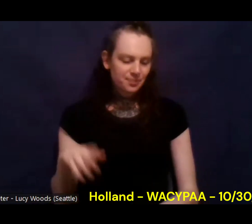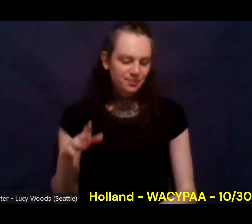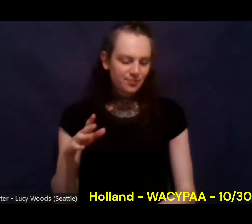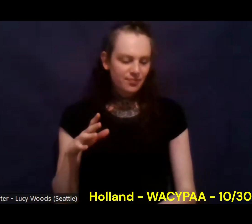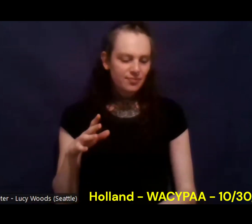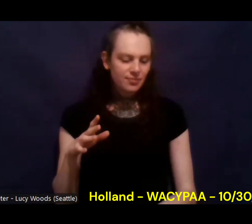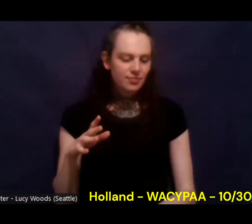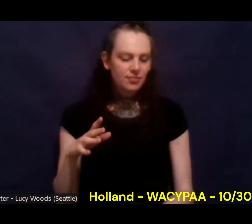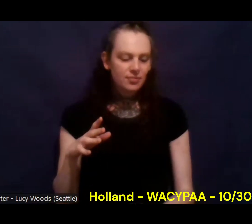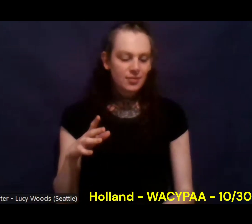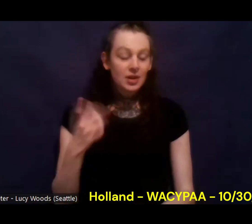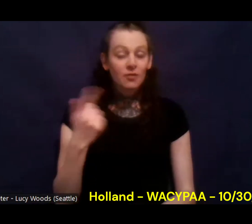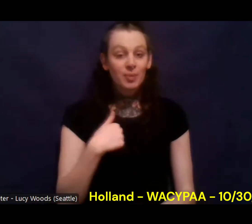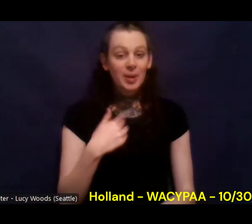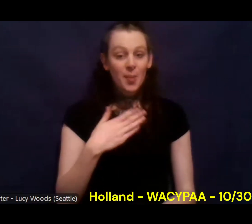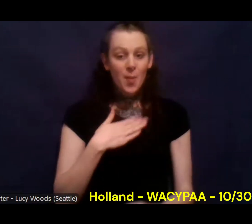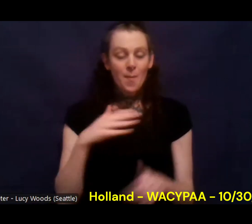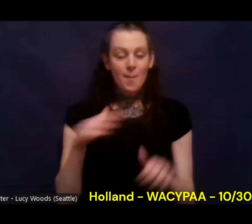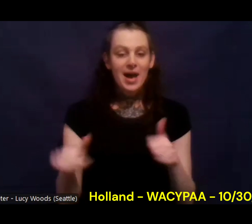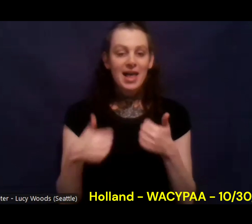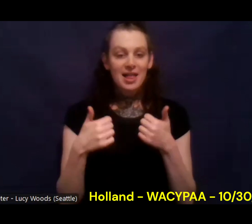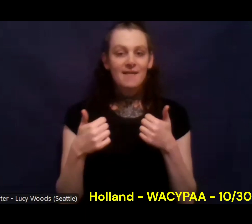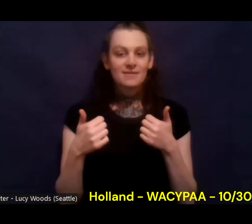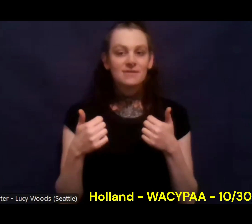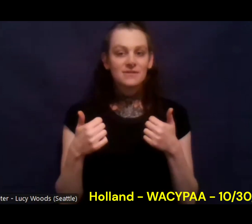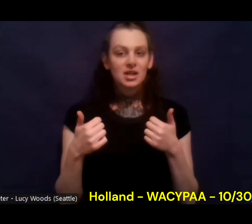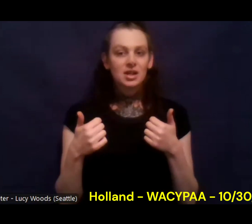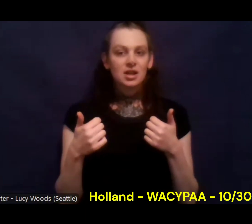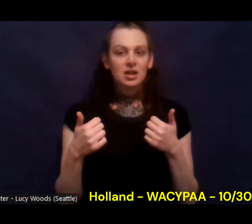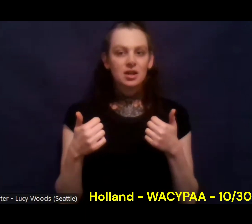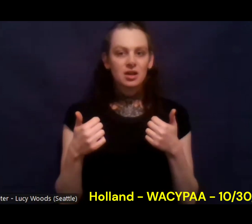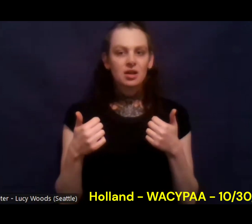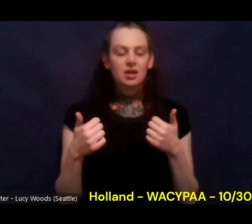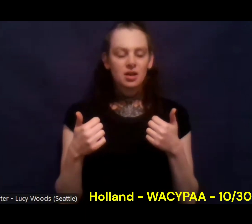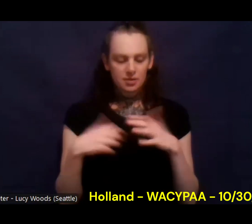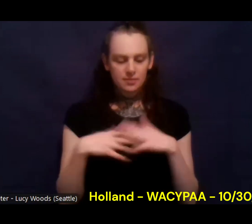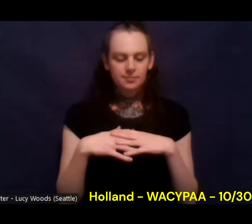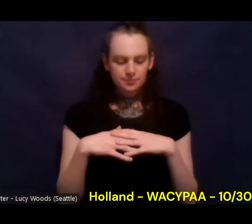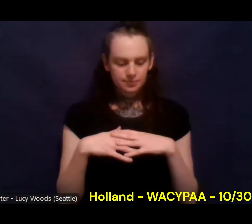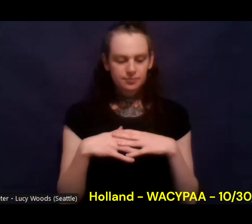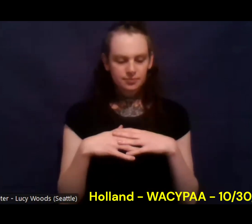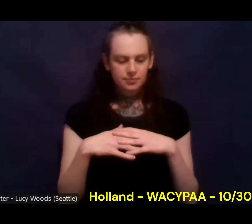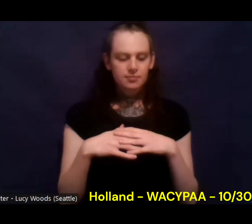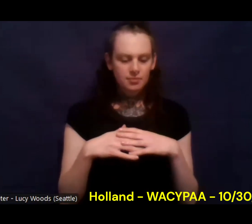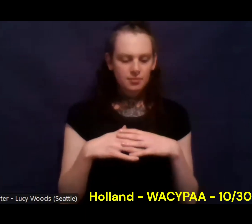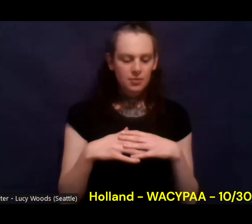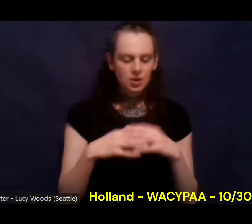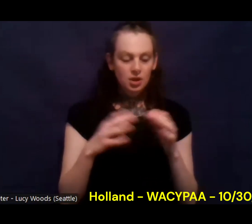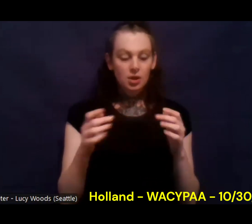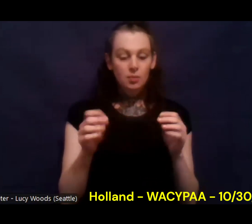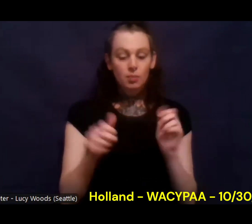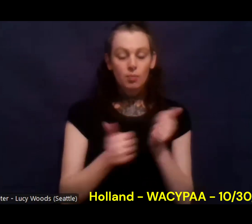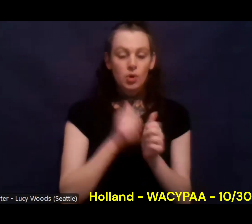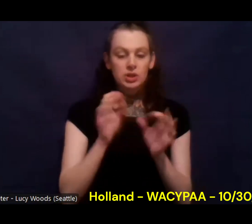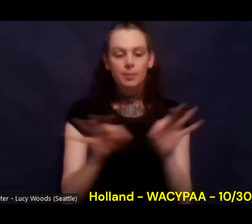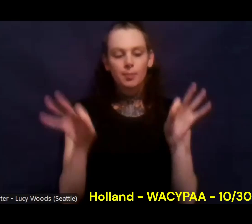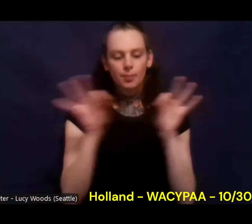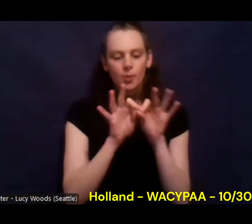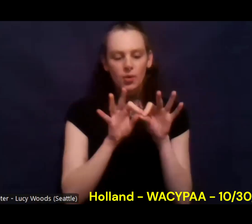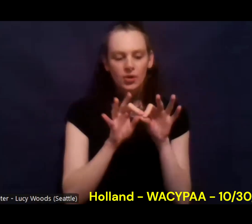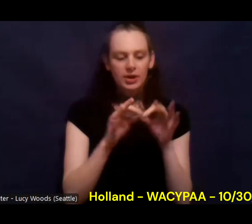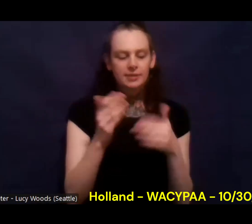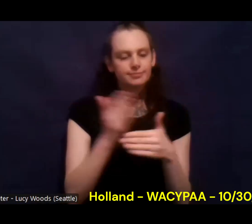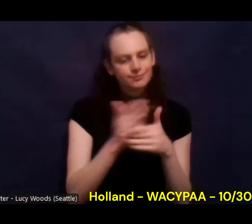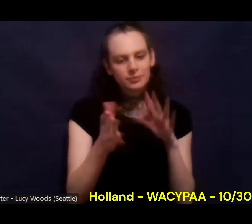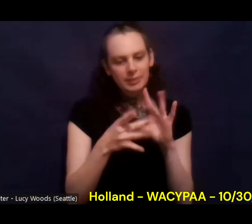life is the 12th step of continuing to carry this message to other alcoholics, practice these principles in all my affairs. And what does that look like?